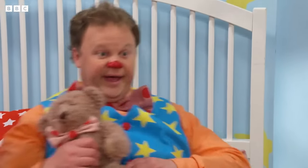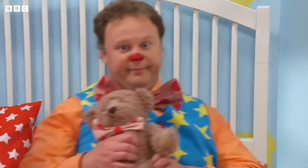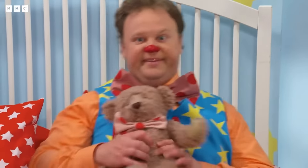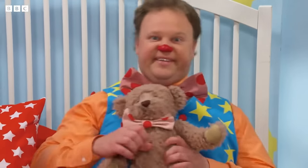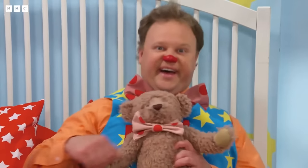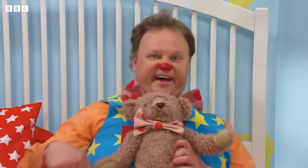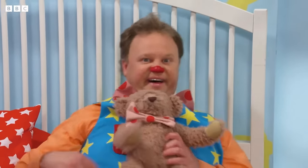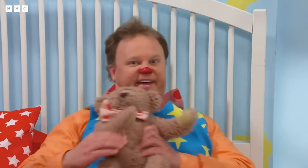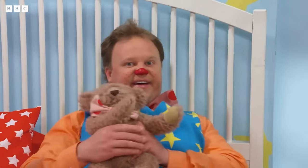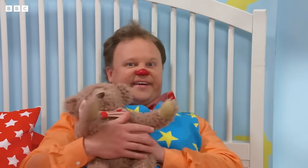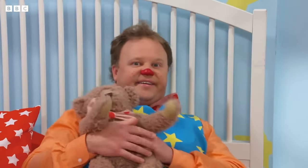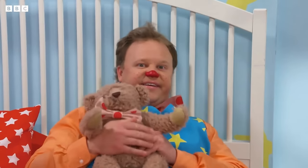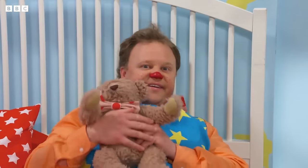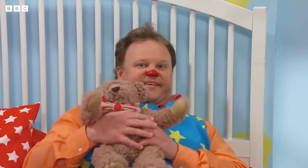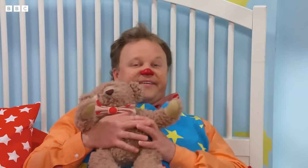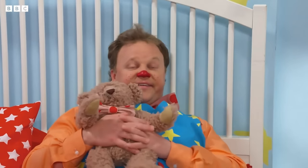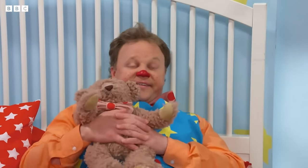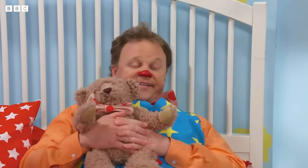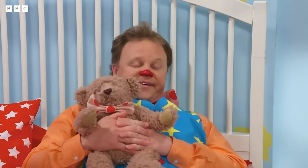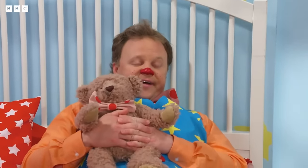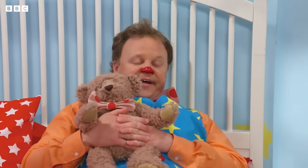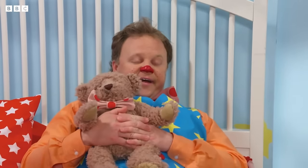I'm tired.